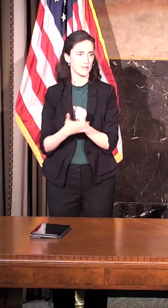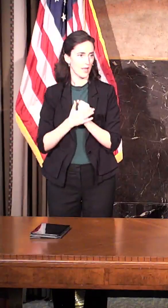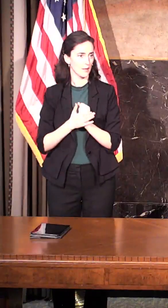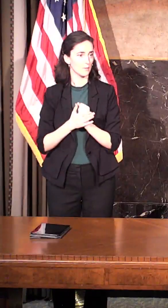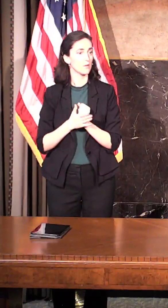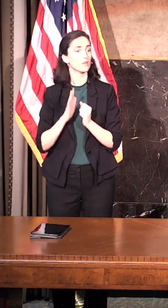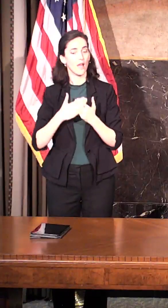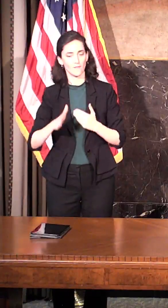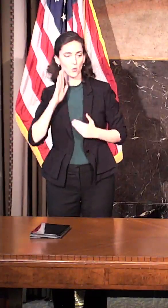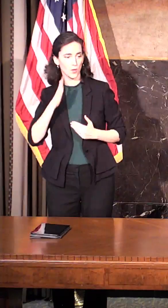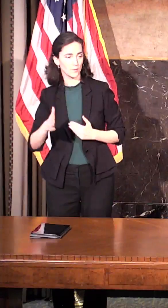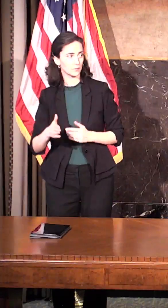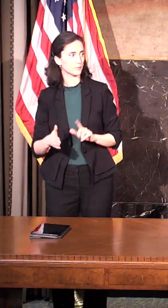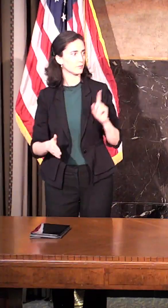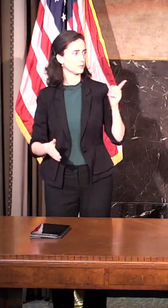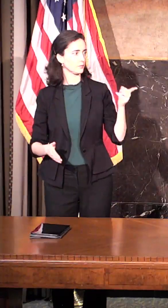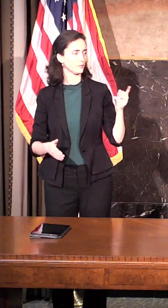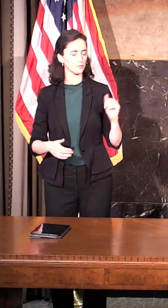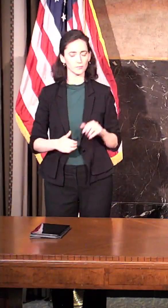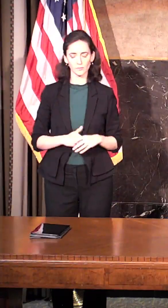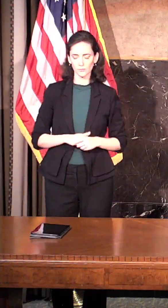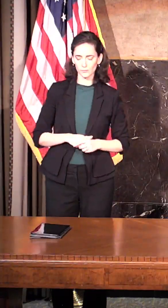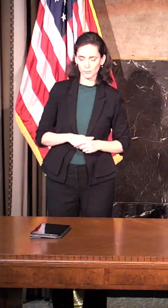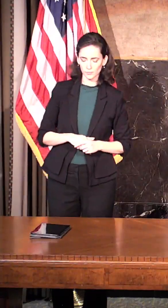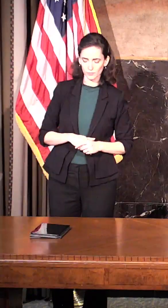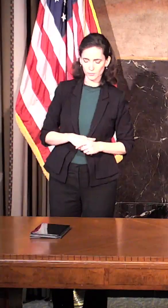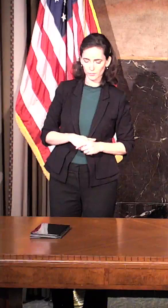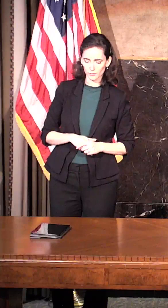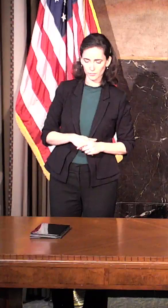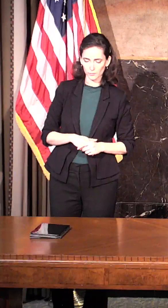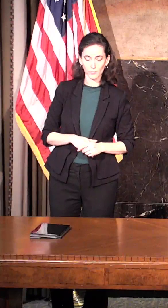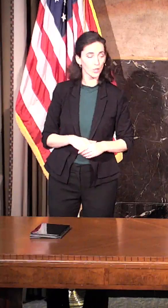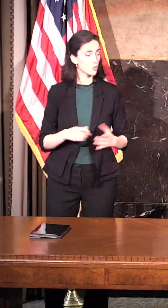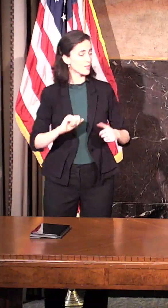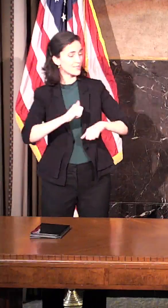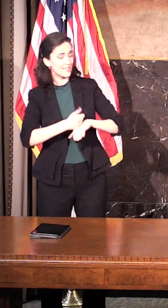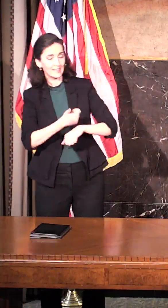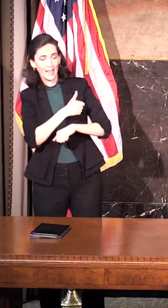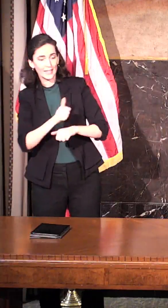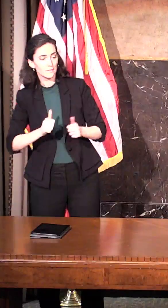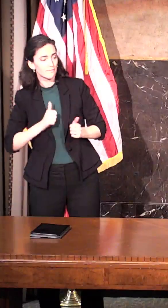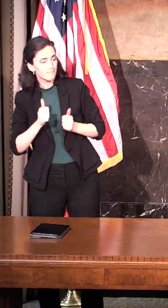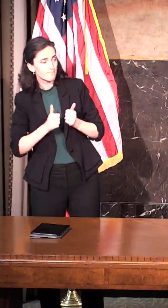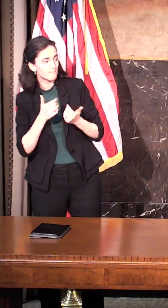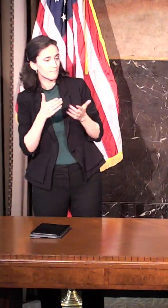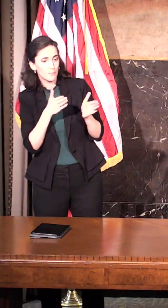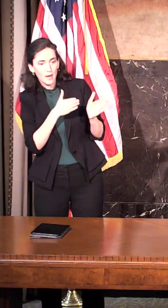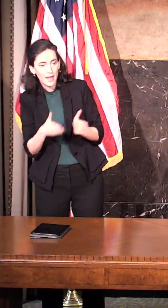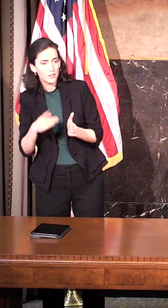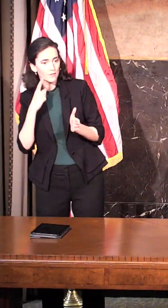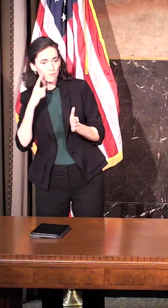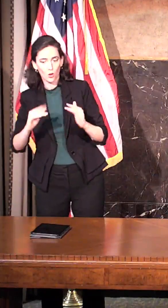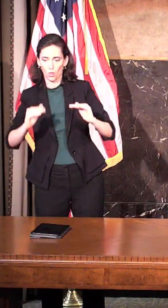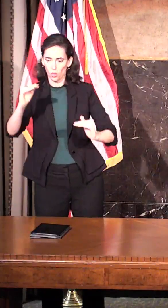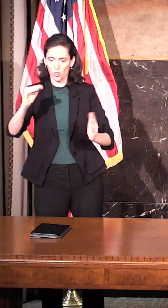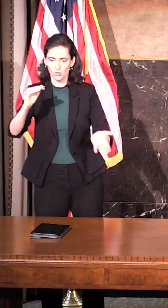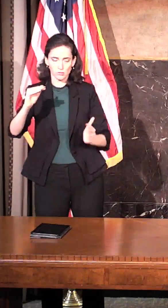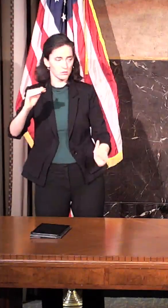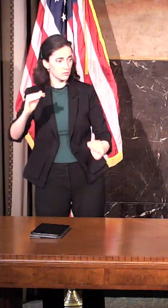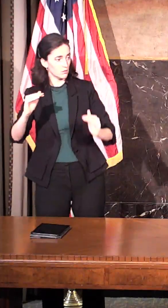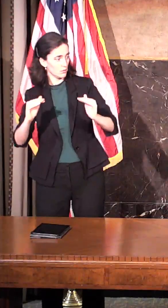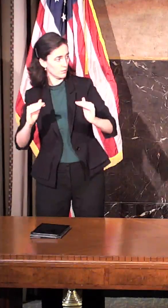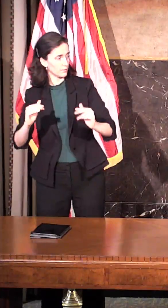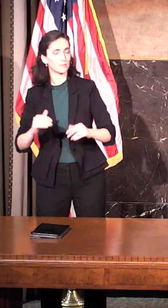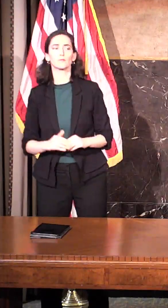happens going forward. Are there any planned initiatives to try to get that disparity fixed? There are, and a lot of these I want to give